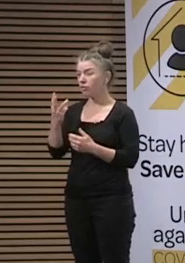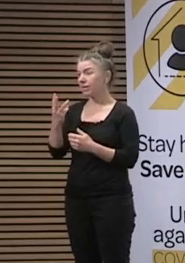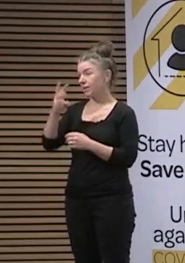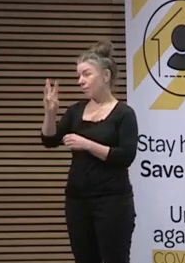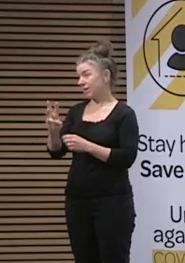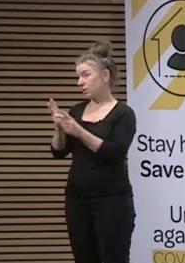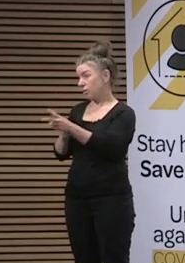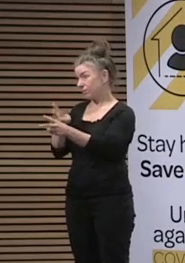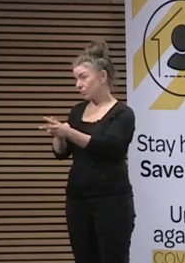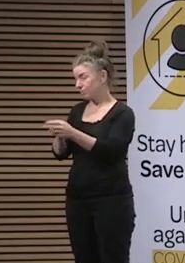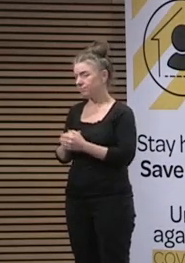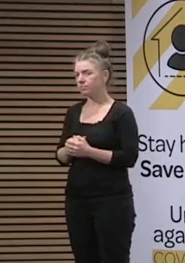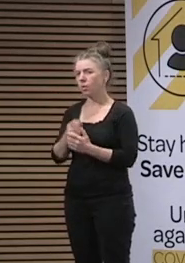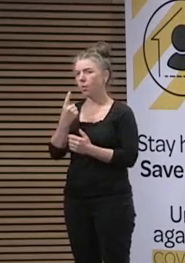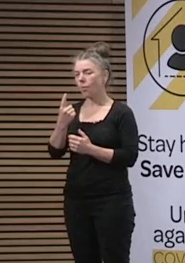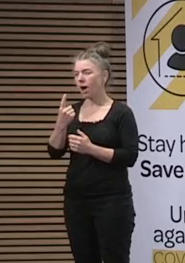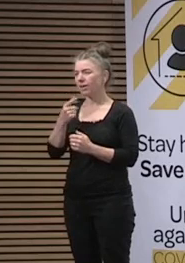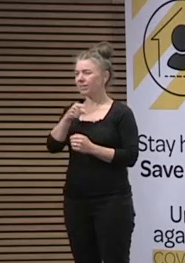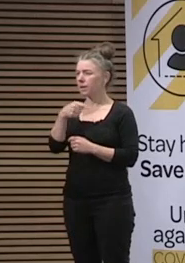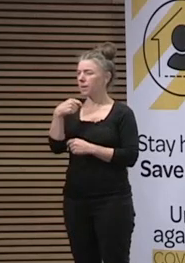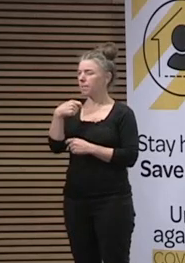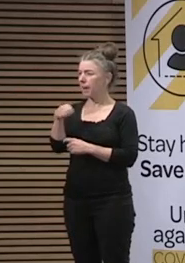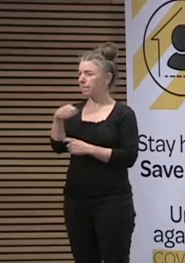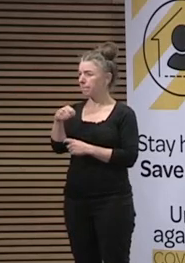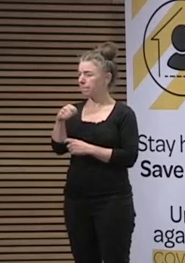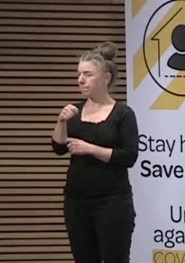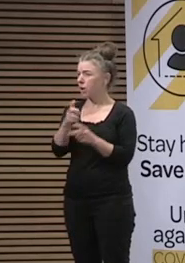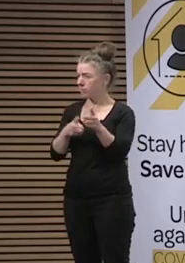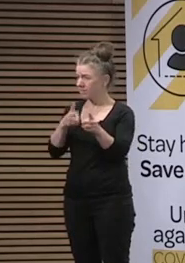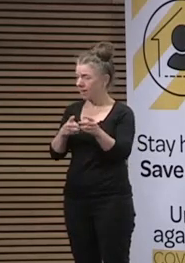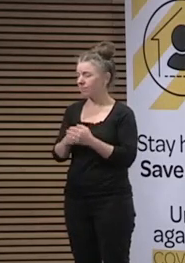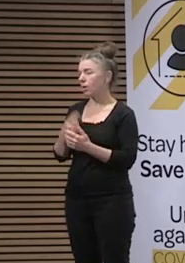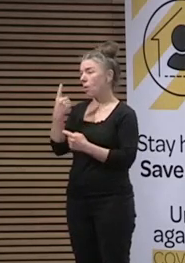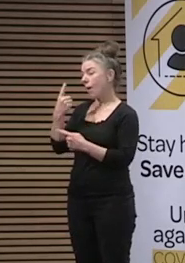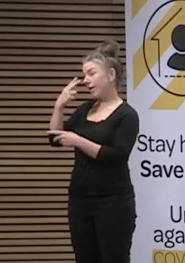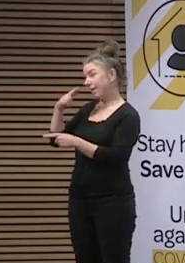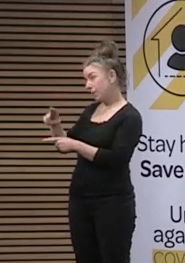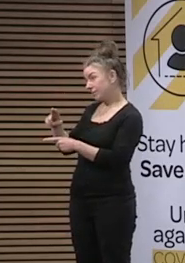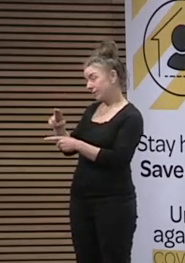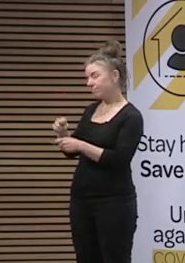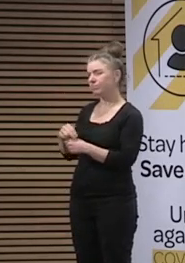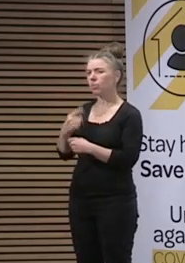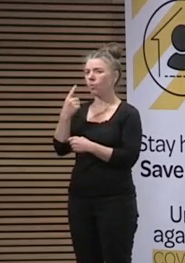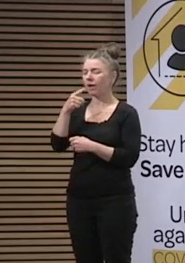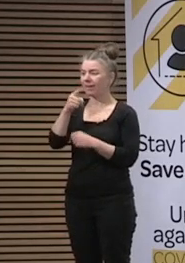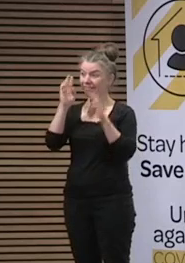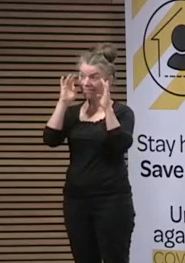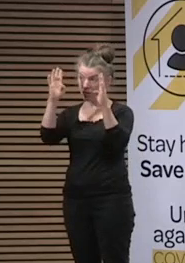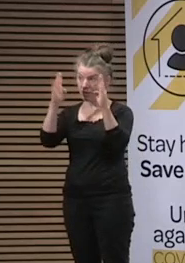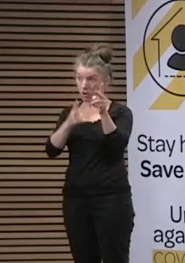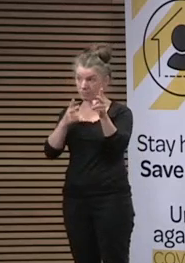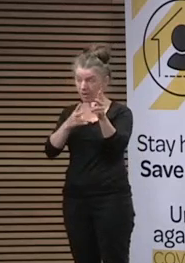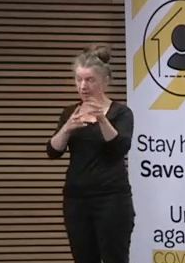Regional Hospital, 1 in Waido Hospital, that's in Blenheim, 1 in Nelson Hospital, 1 in Whangarei